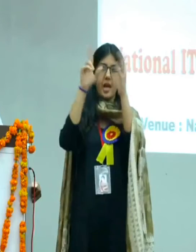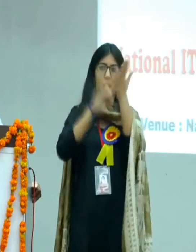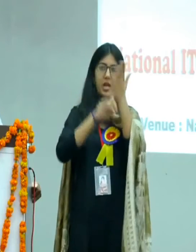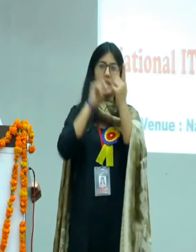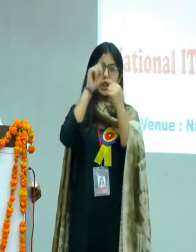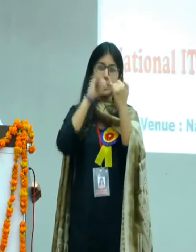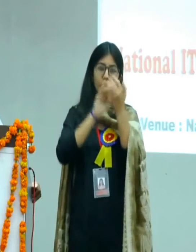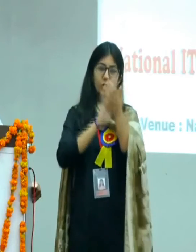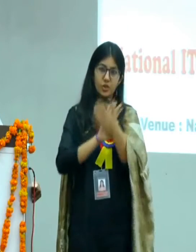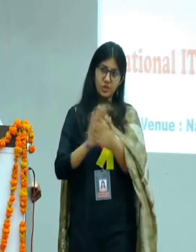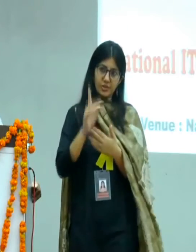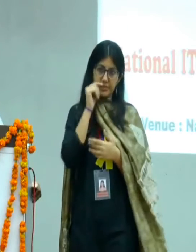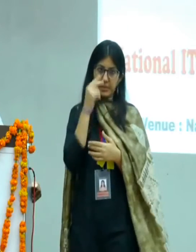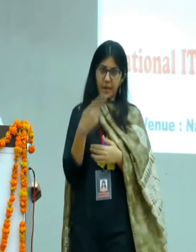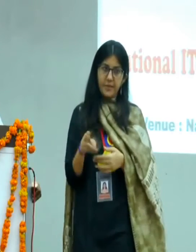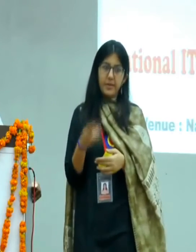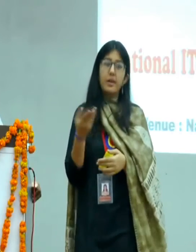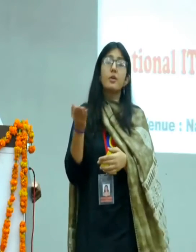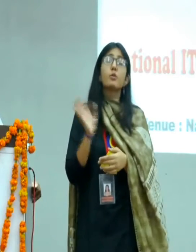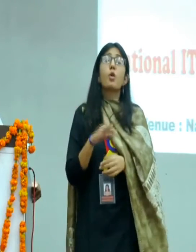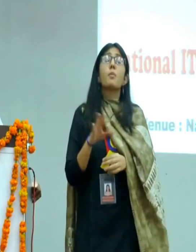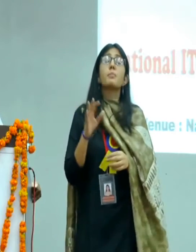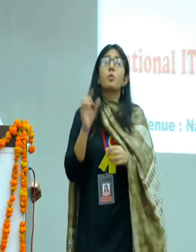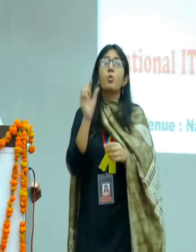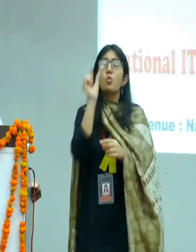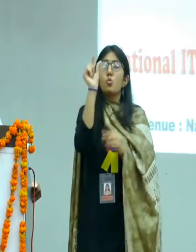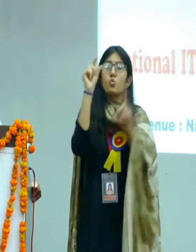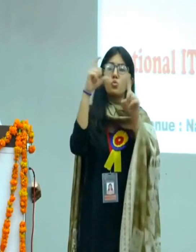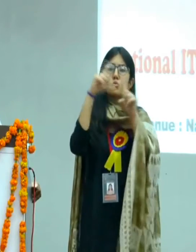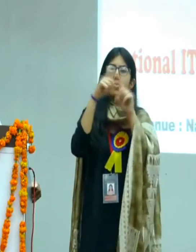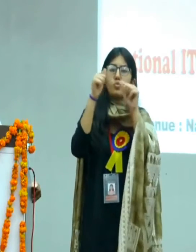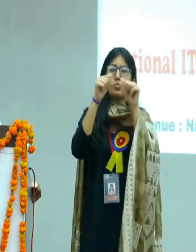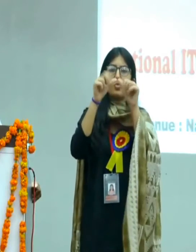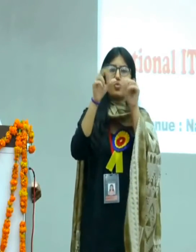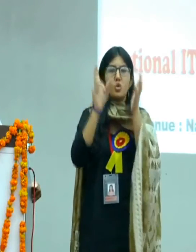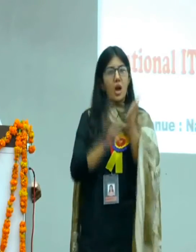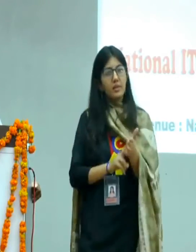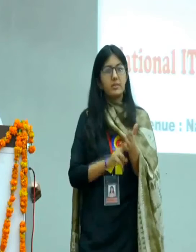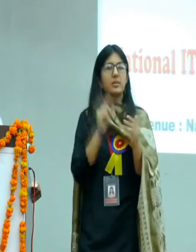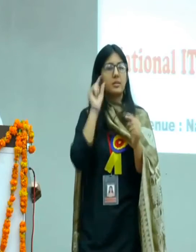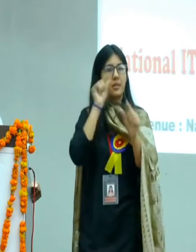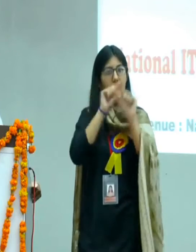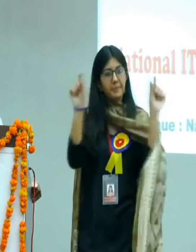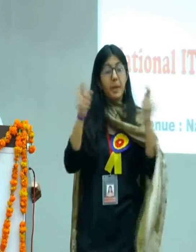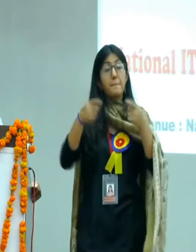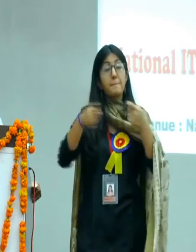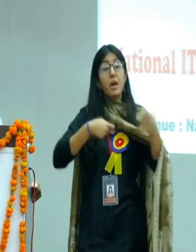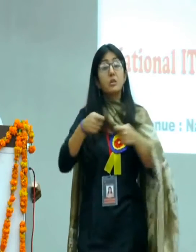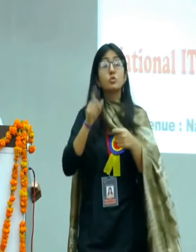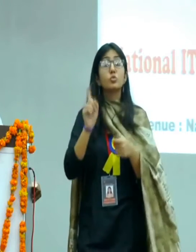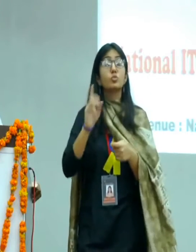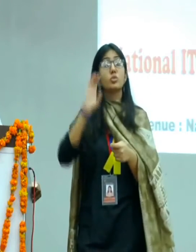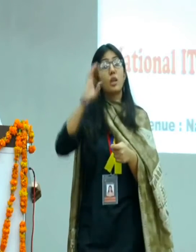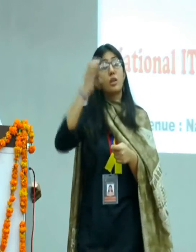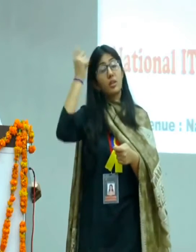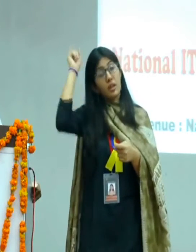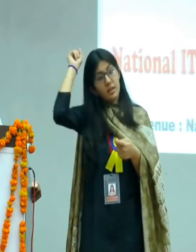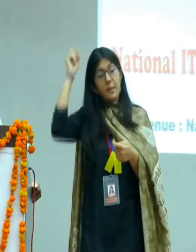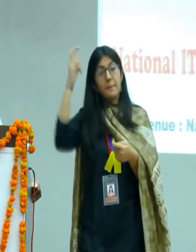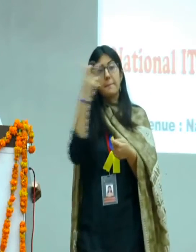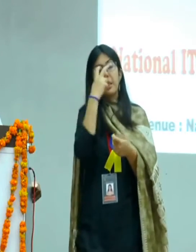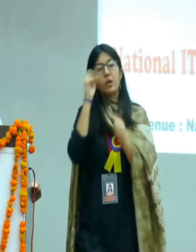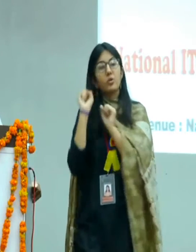a FM radio channel Udan in Chandigarh and managed by blind people. He advertised